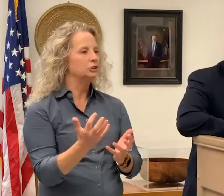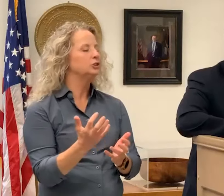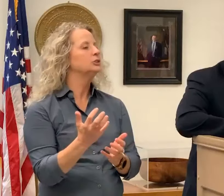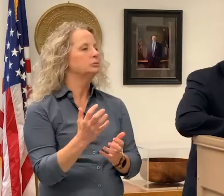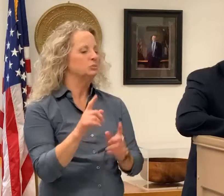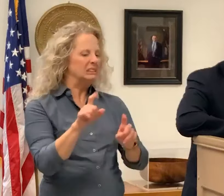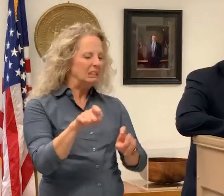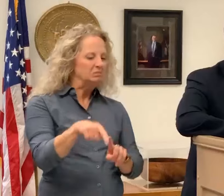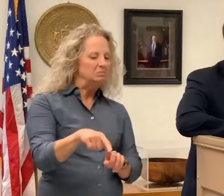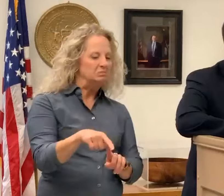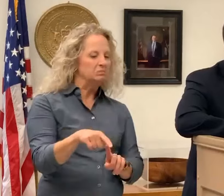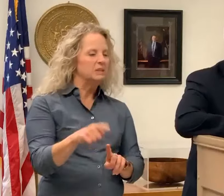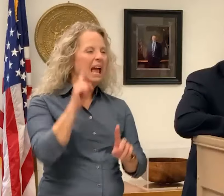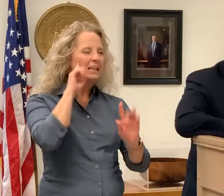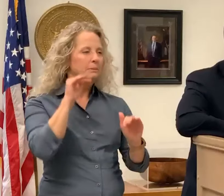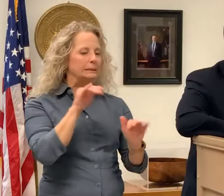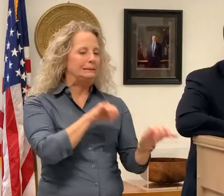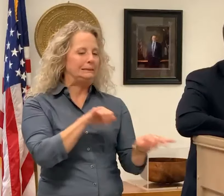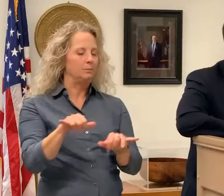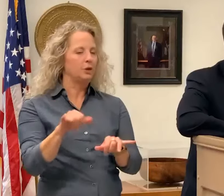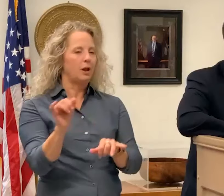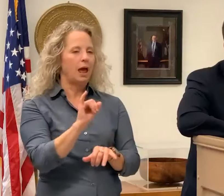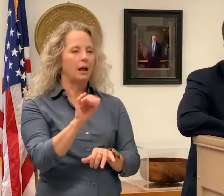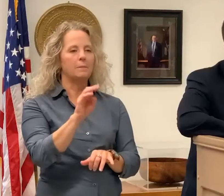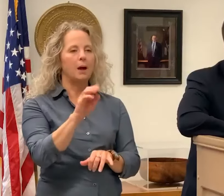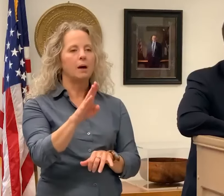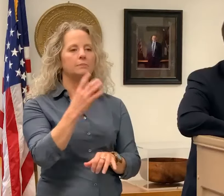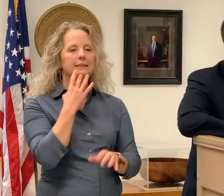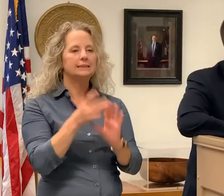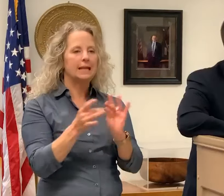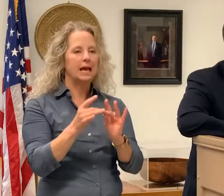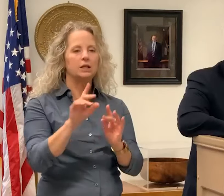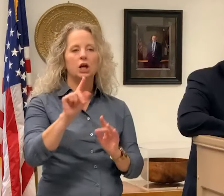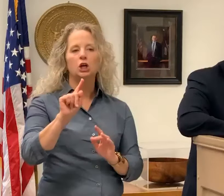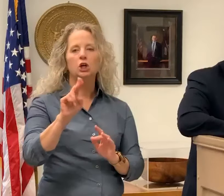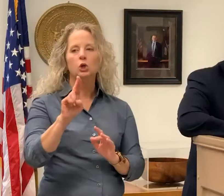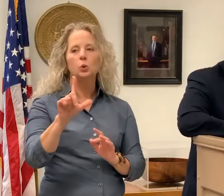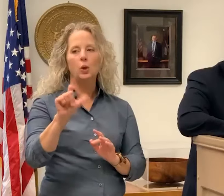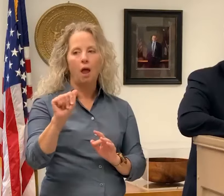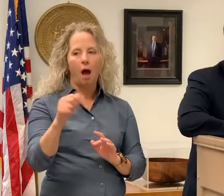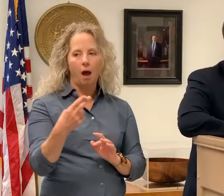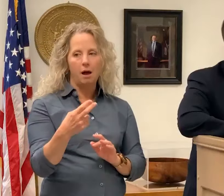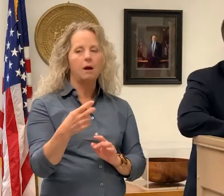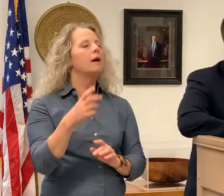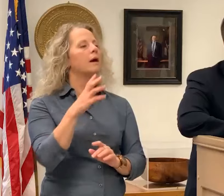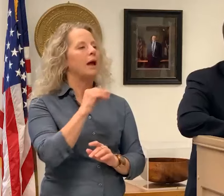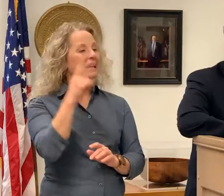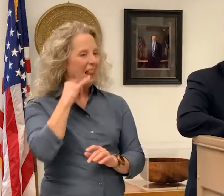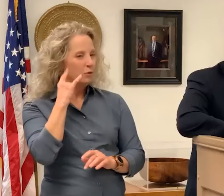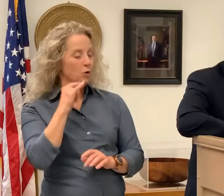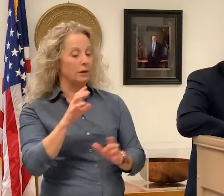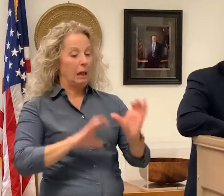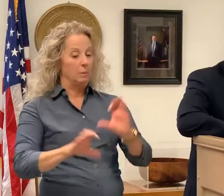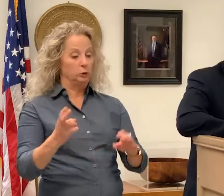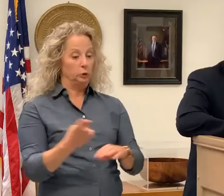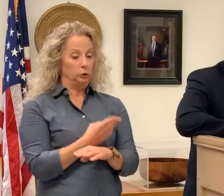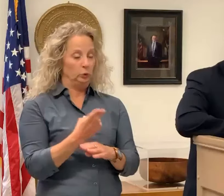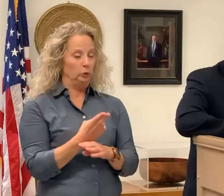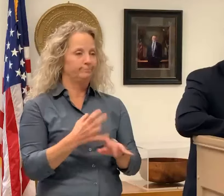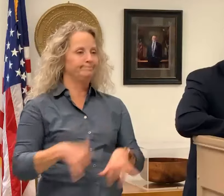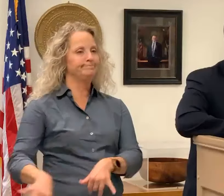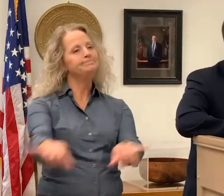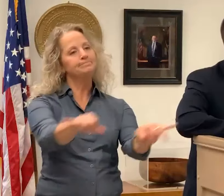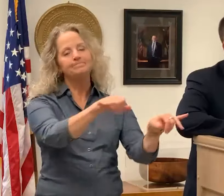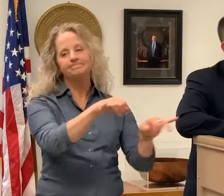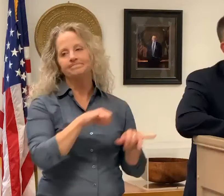be in Lahaina similar, like Bob said, to the ash in Kula in California, because the chemicals that are used pretty